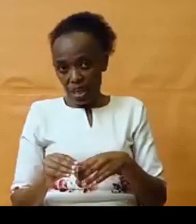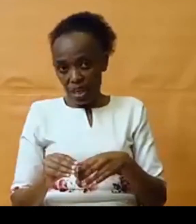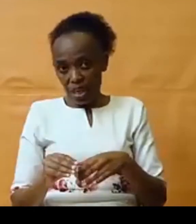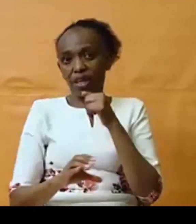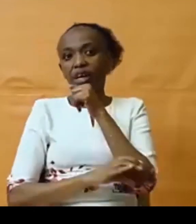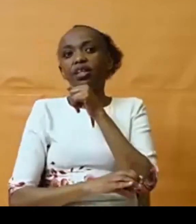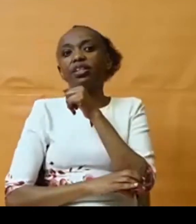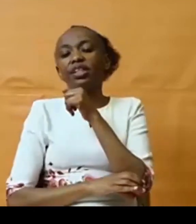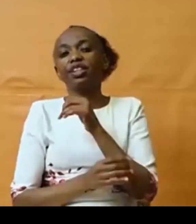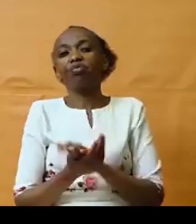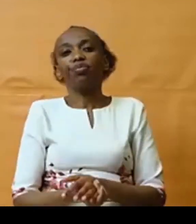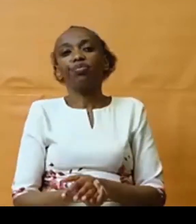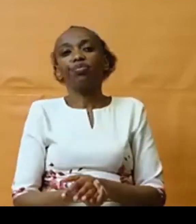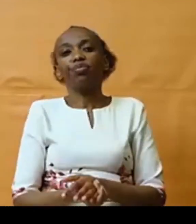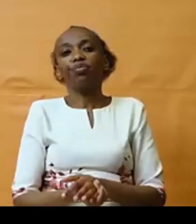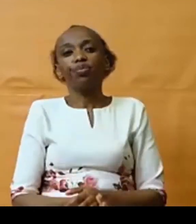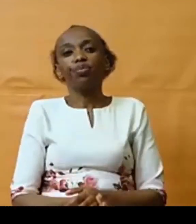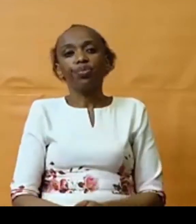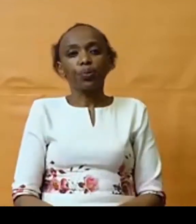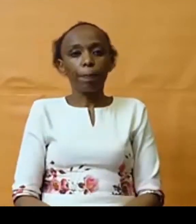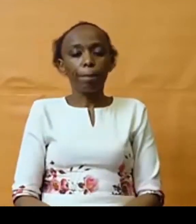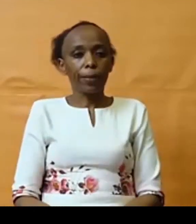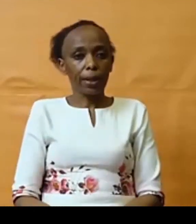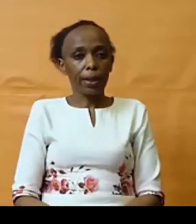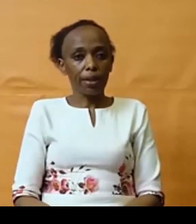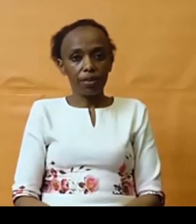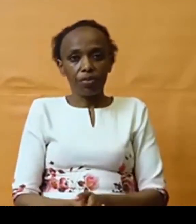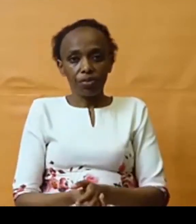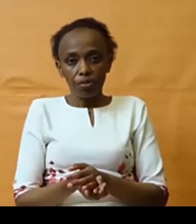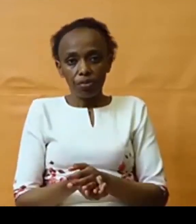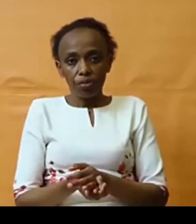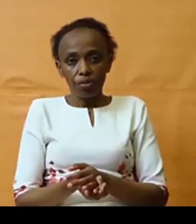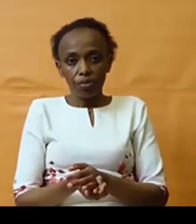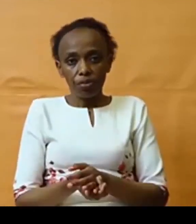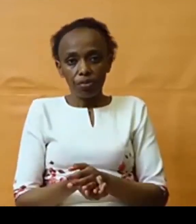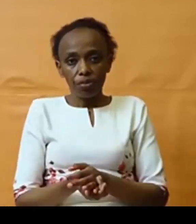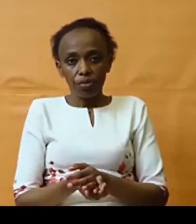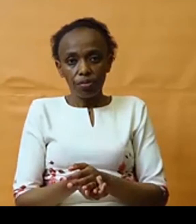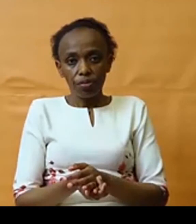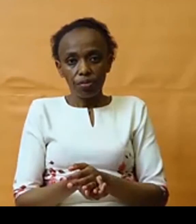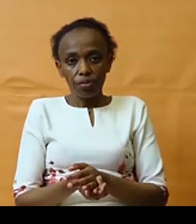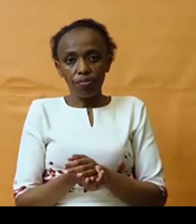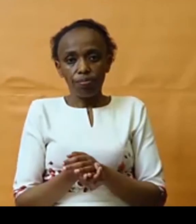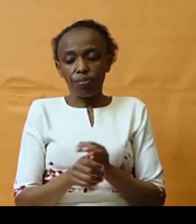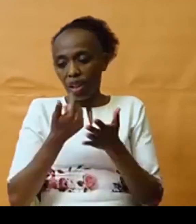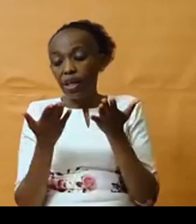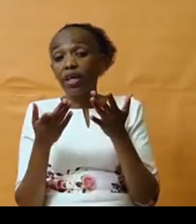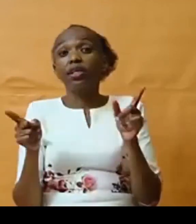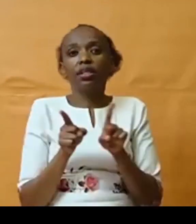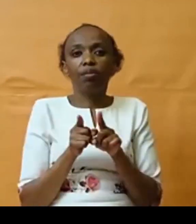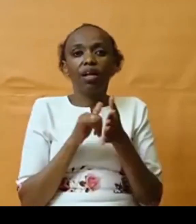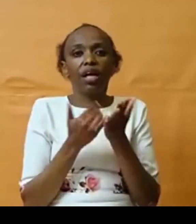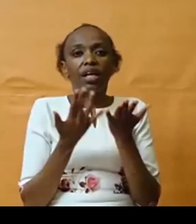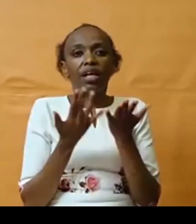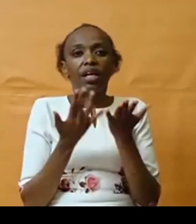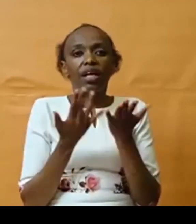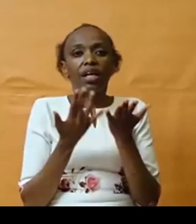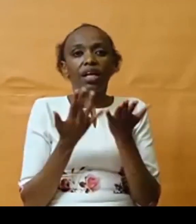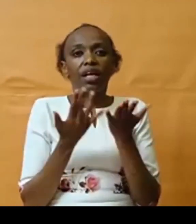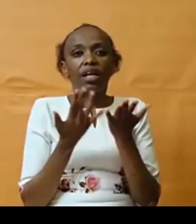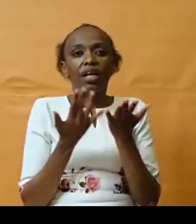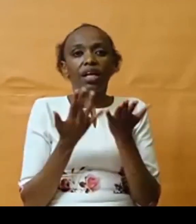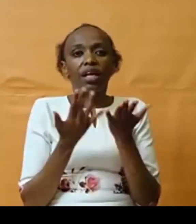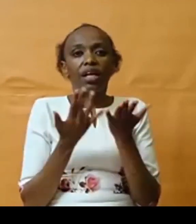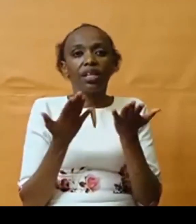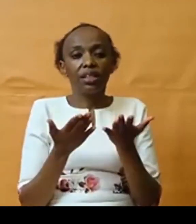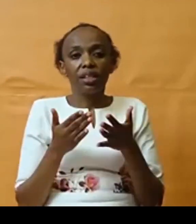countries' debt dynamics. The other thing also, which stems from one of the